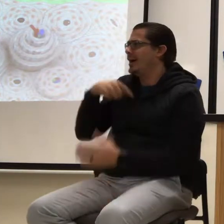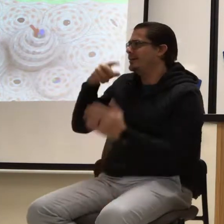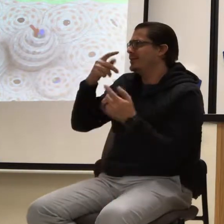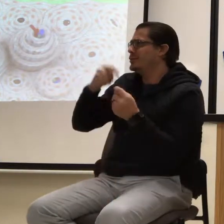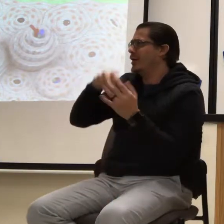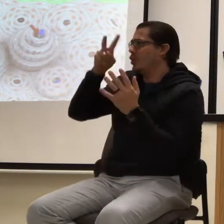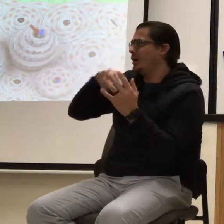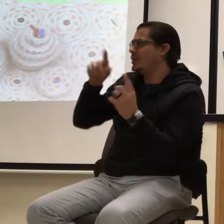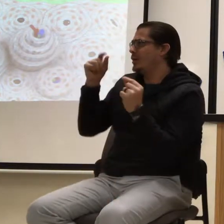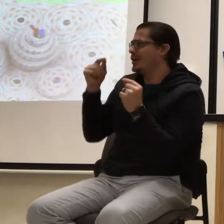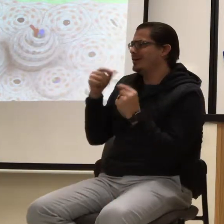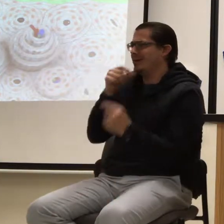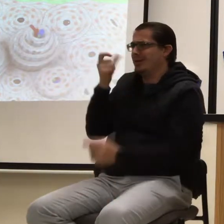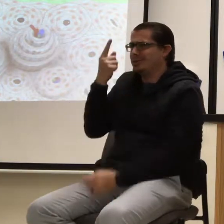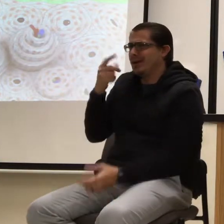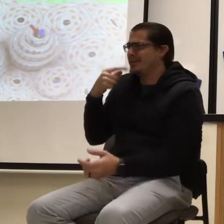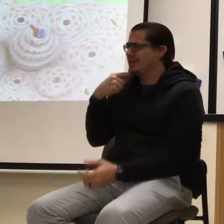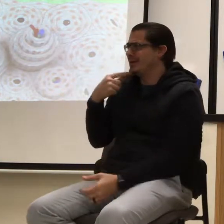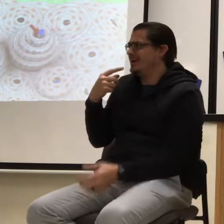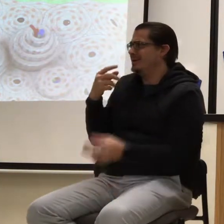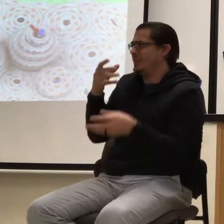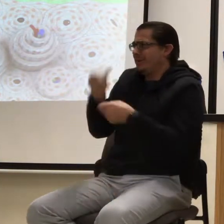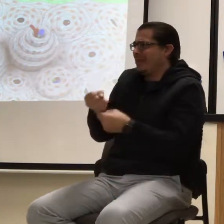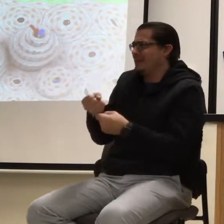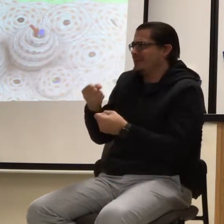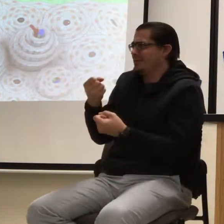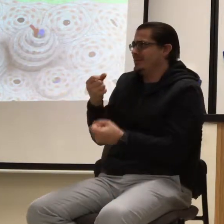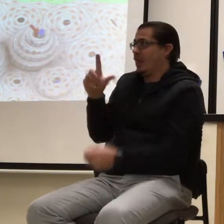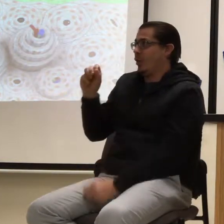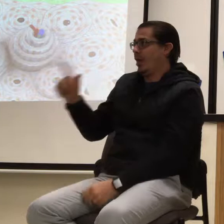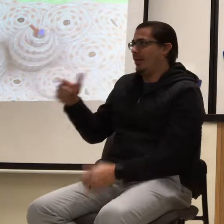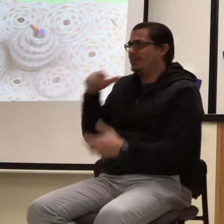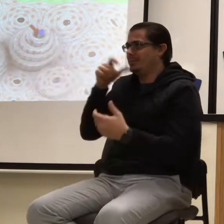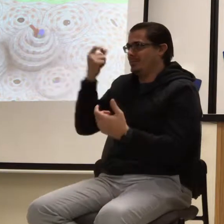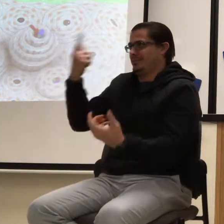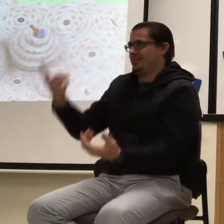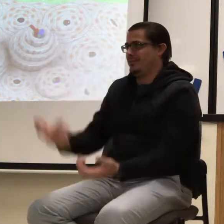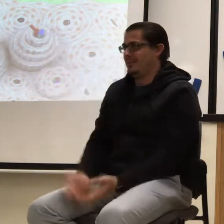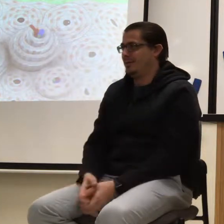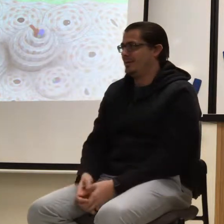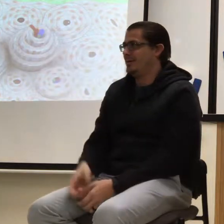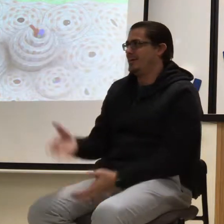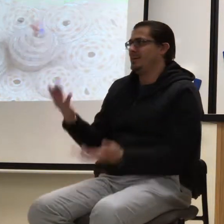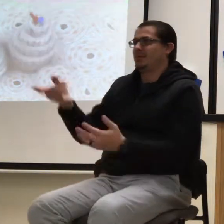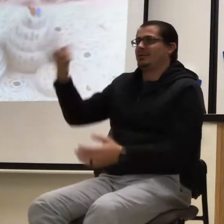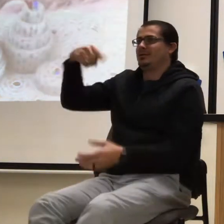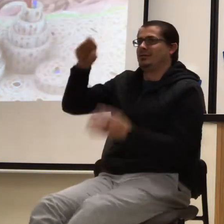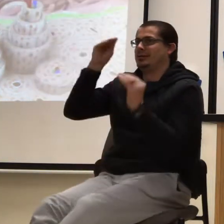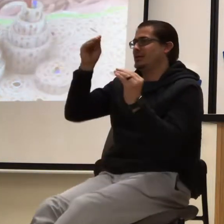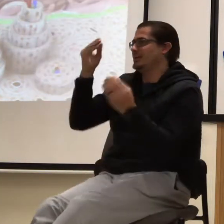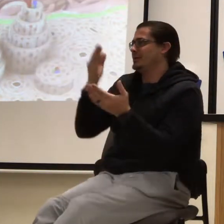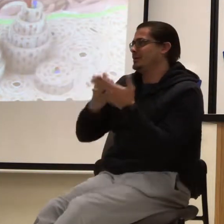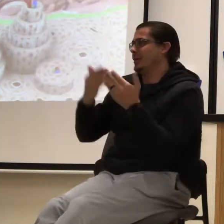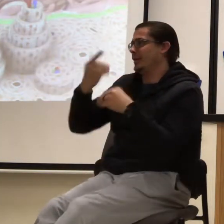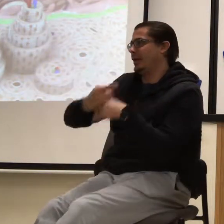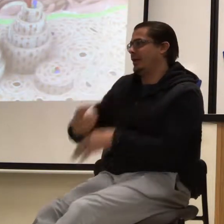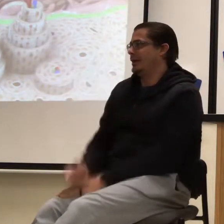what people are saying. What the heck? All these abbreviation stuff? I don't even try. You guys can teach me someday.